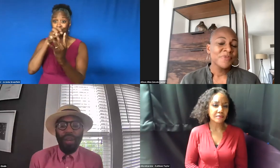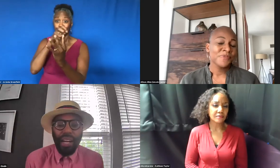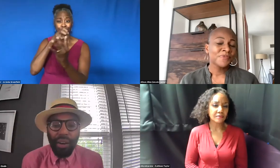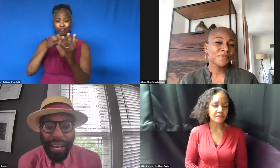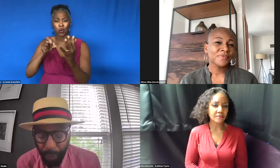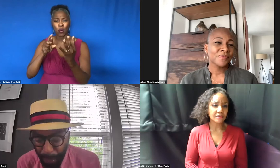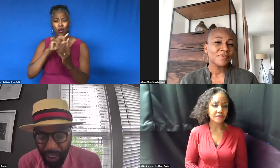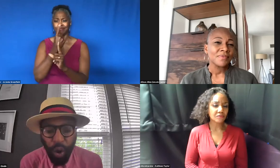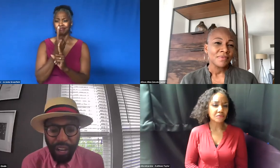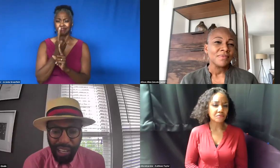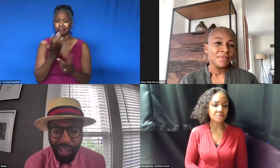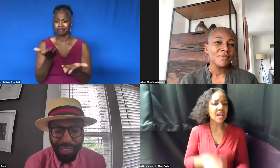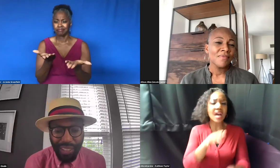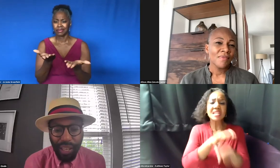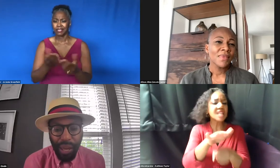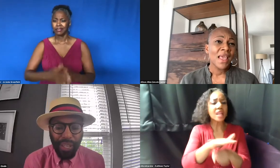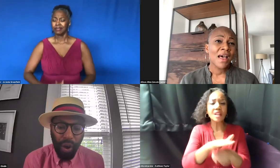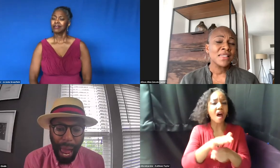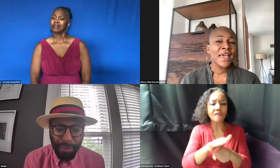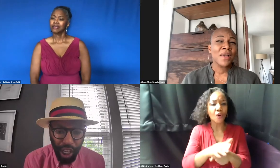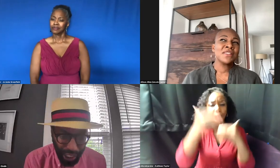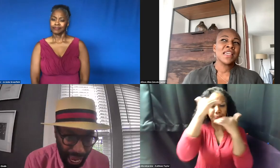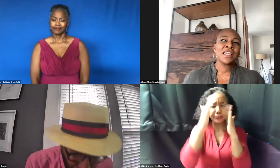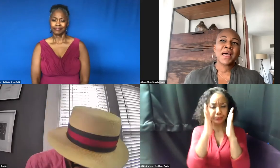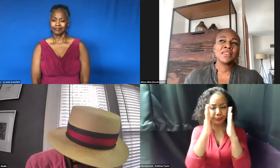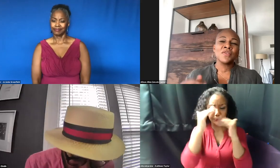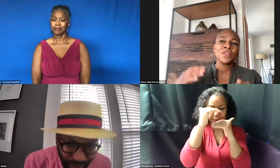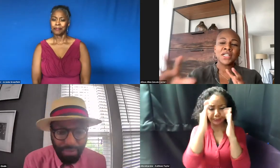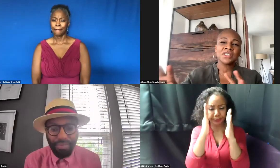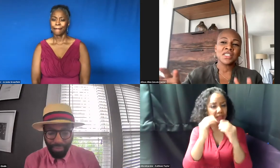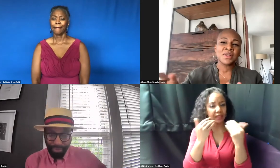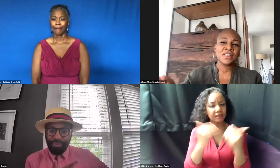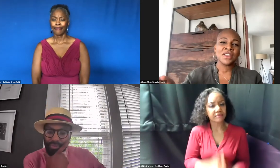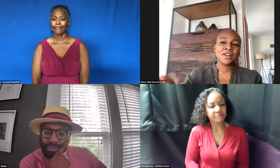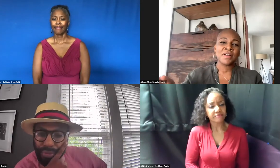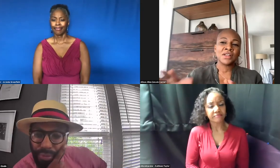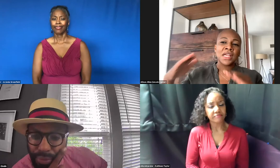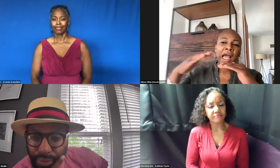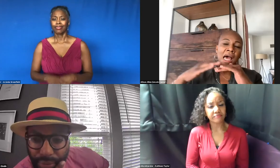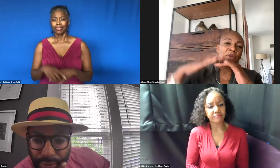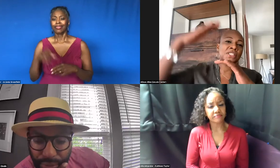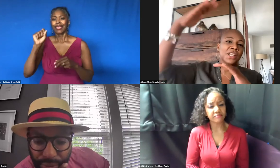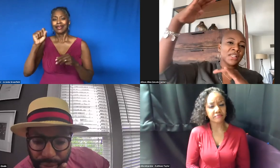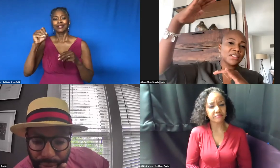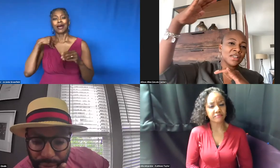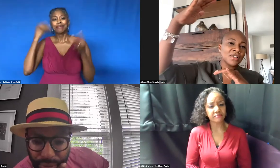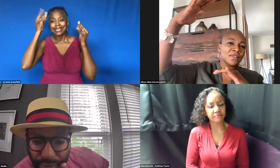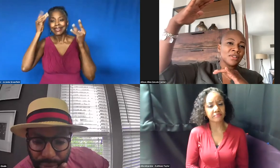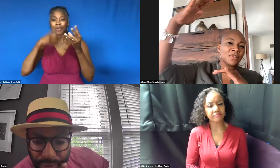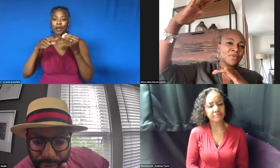I don't think we do that enough. I think we pigeonhole ourselves. And we say, yeah, I'm just I was thinking about the questions that I see here around how do I